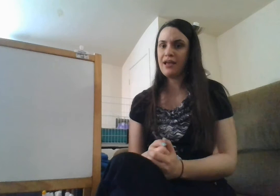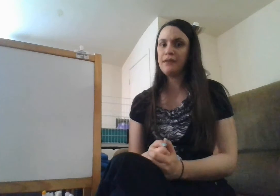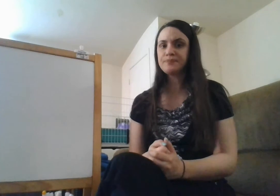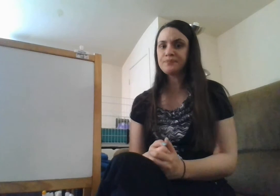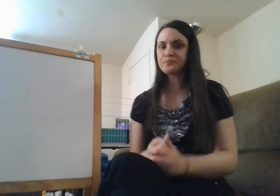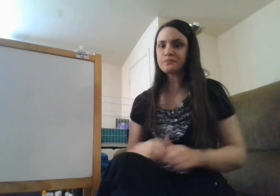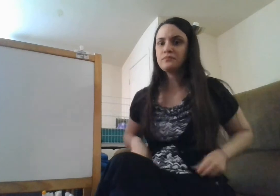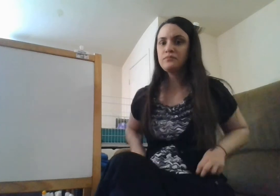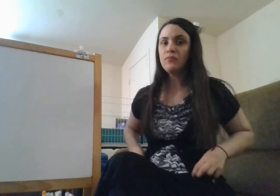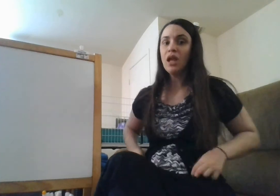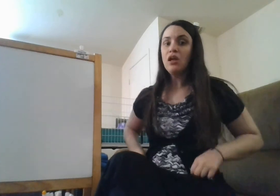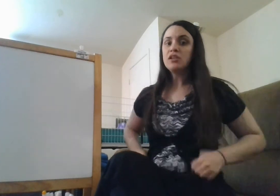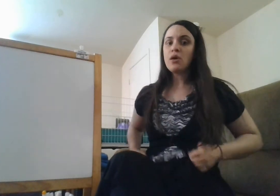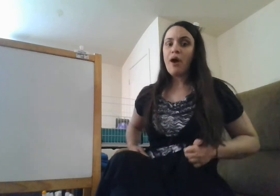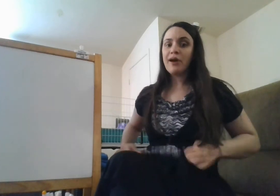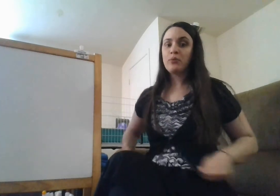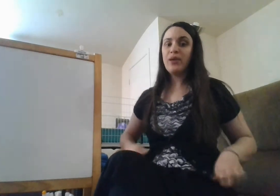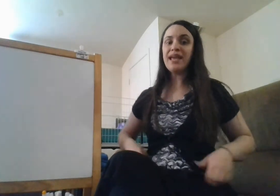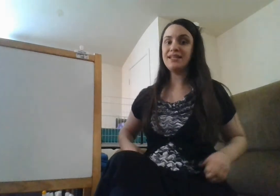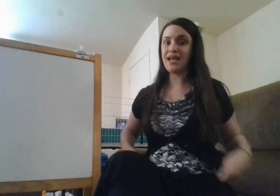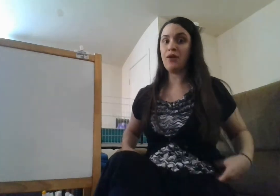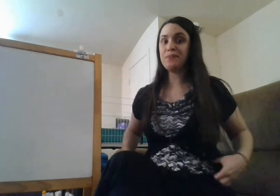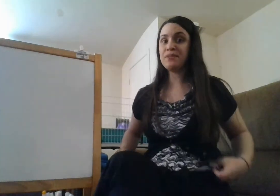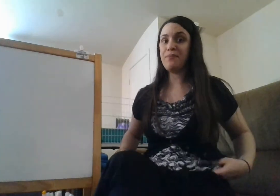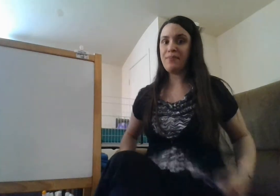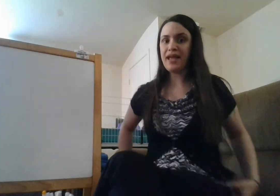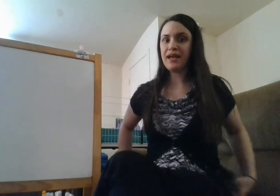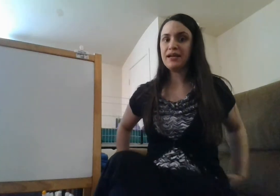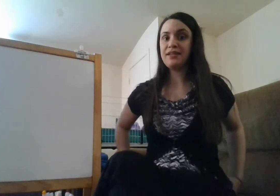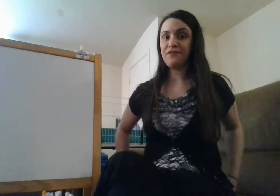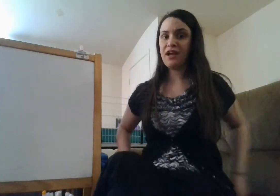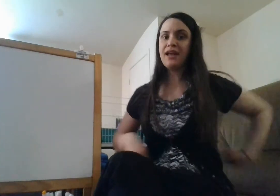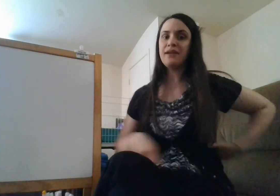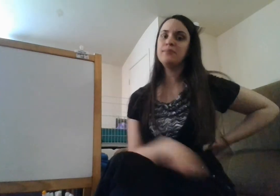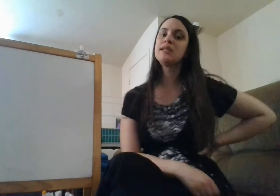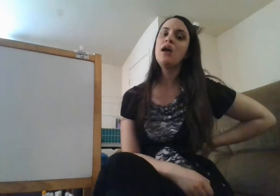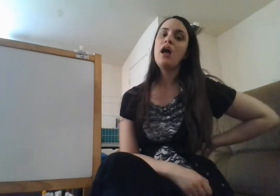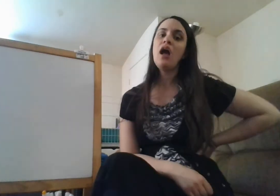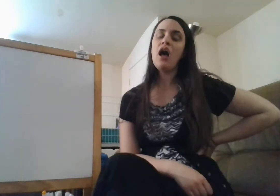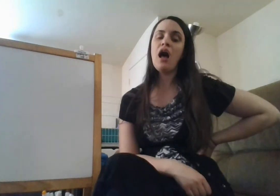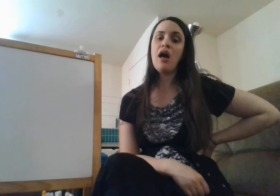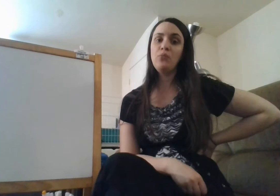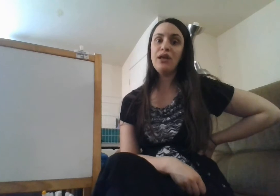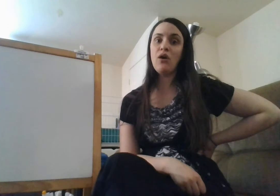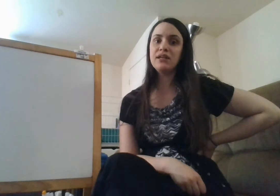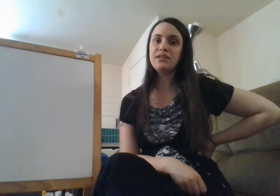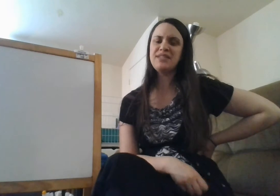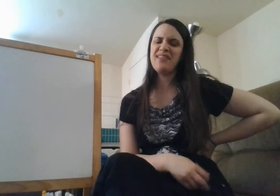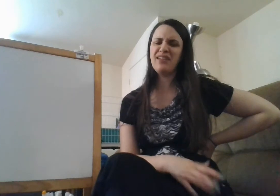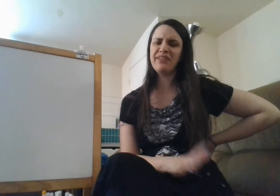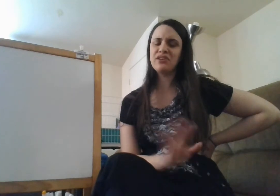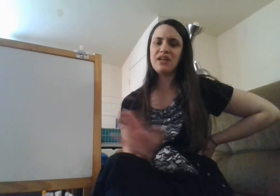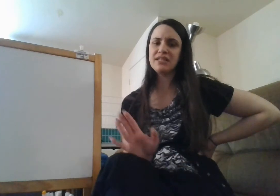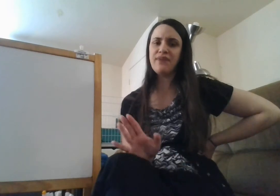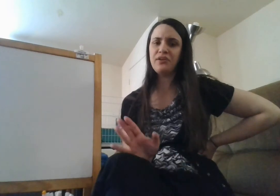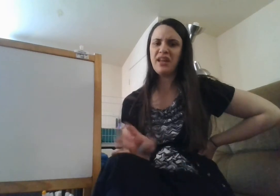okay? So our wheat helps make different items. We also said that like there's lots of other things.